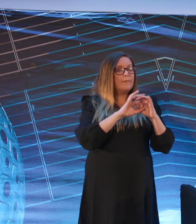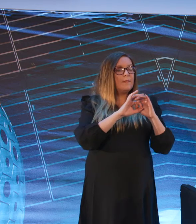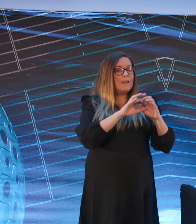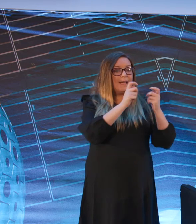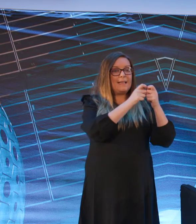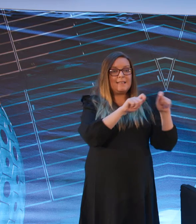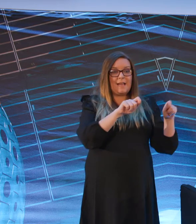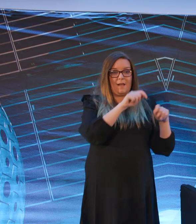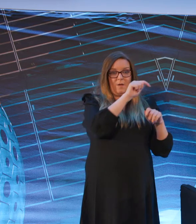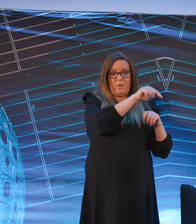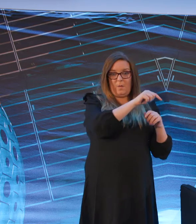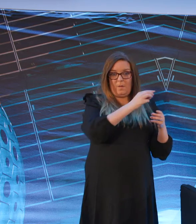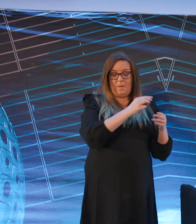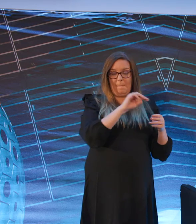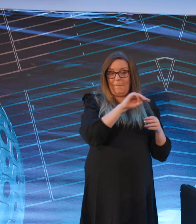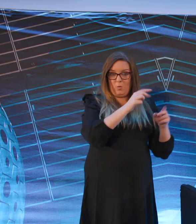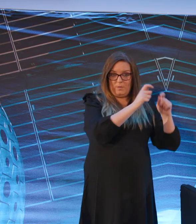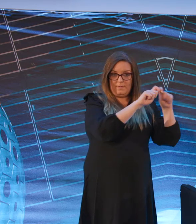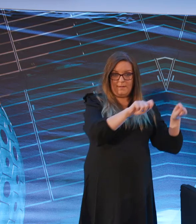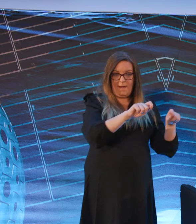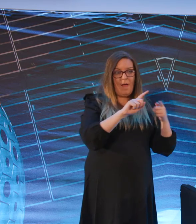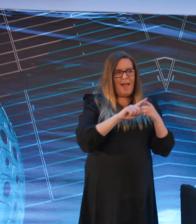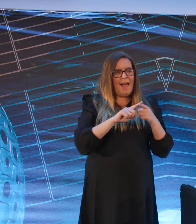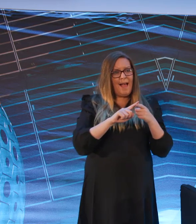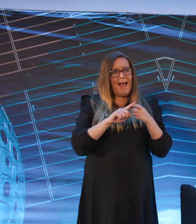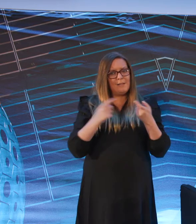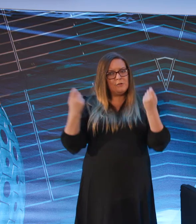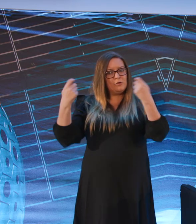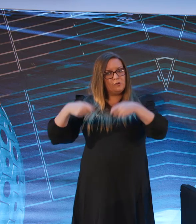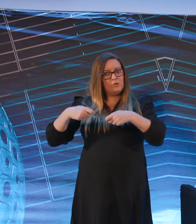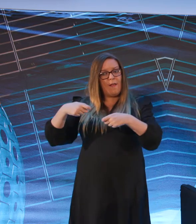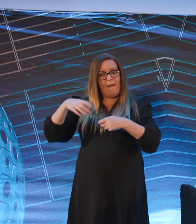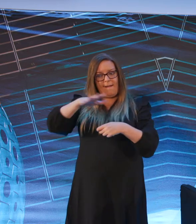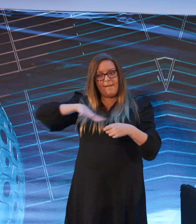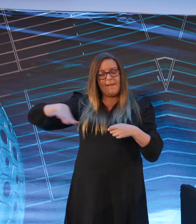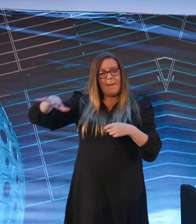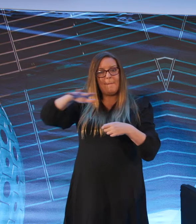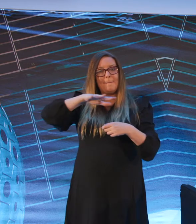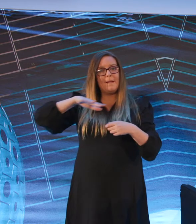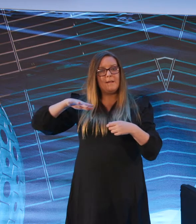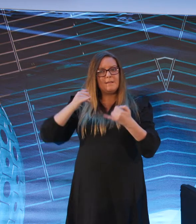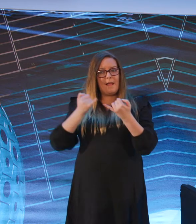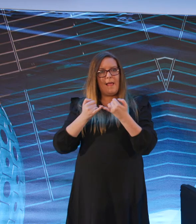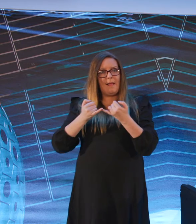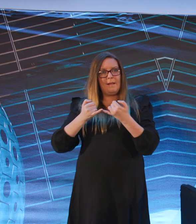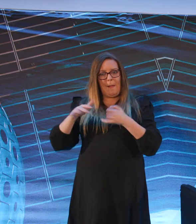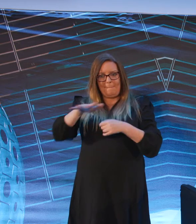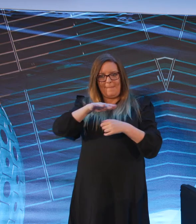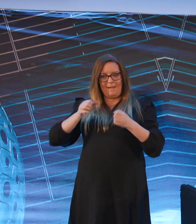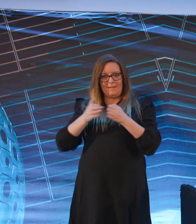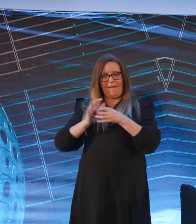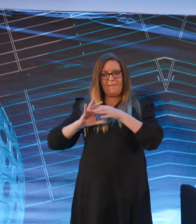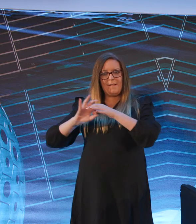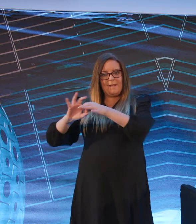our region, and sharing our campus as a place of connection and engagement.